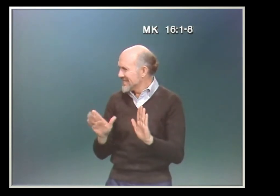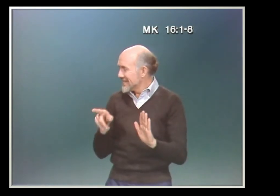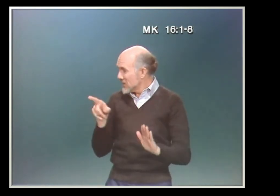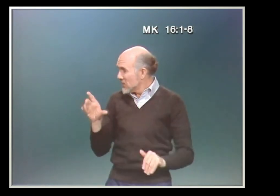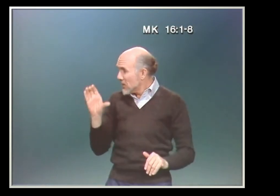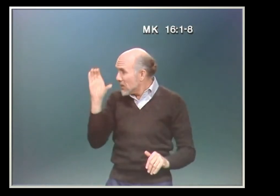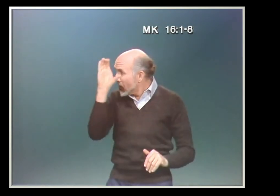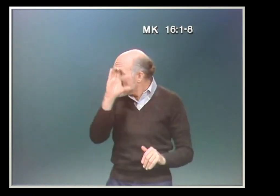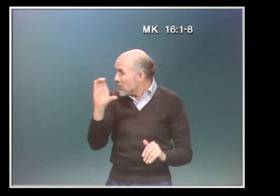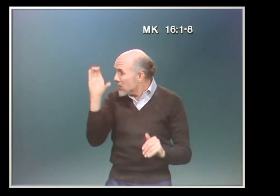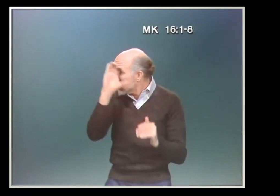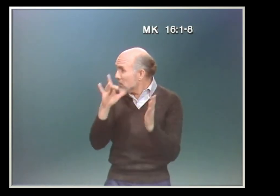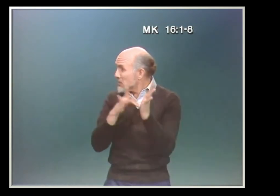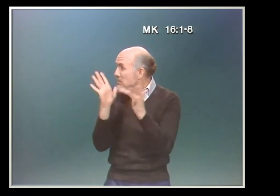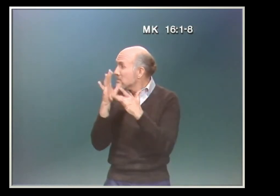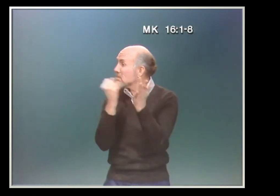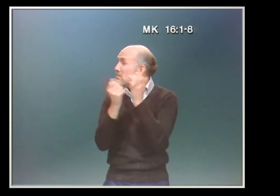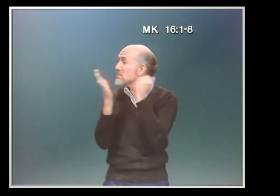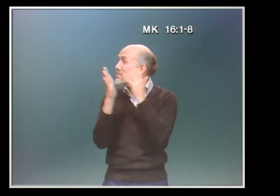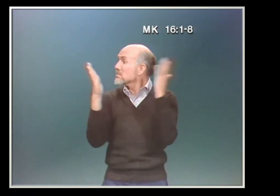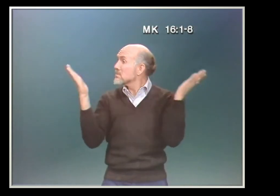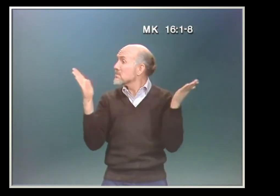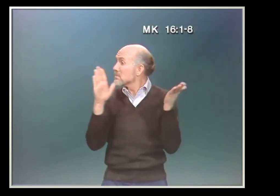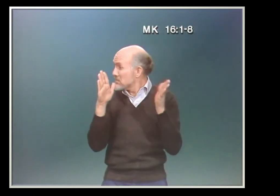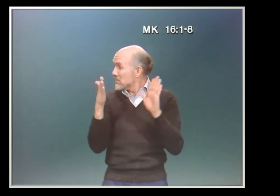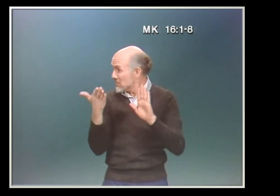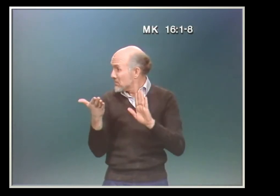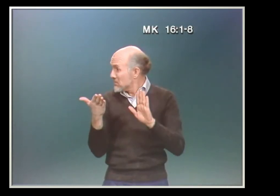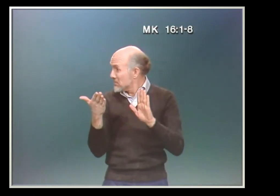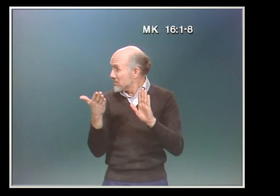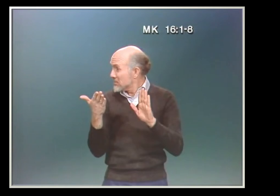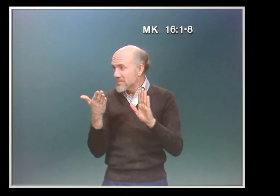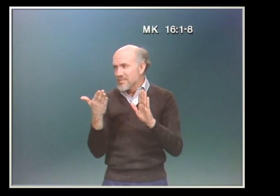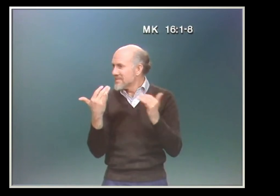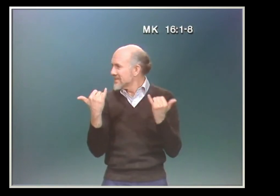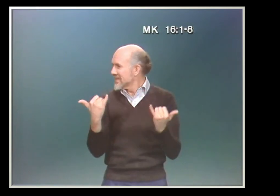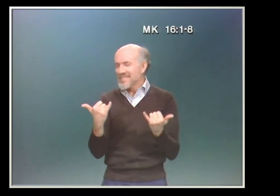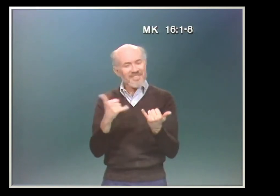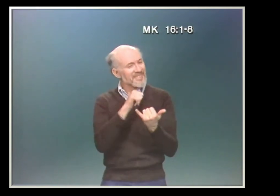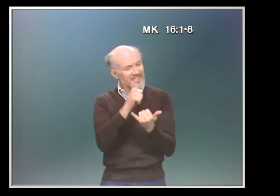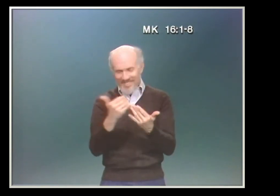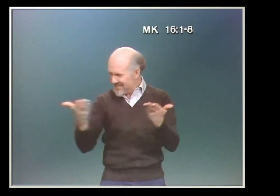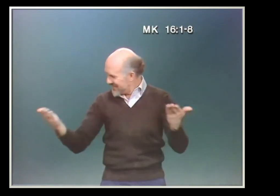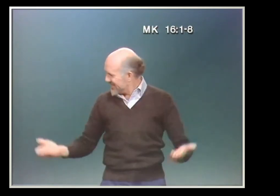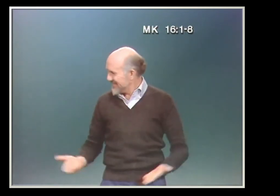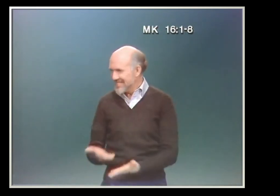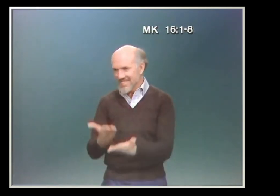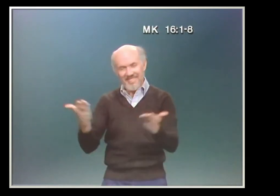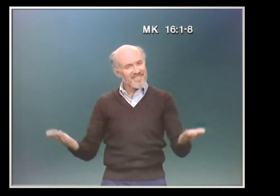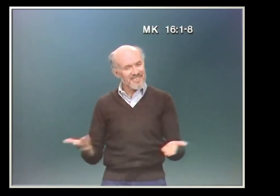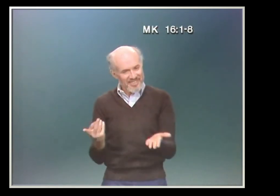and he reassured them not to be afraid and said, "You are looking for Jesus who was crucified, but he is not here.